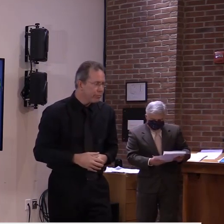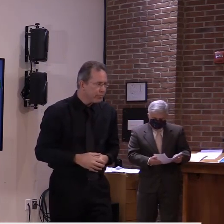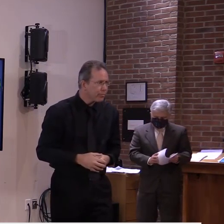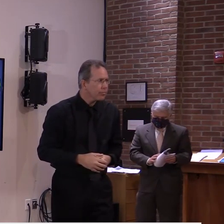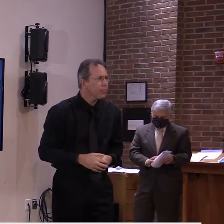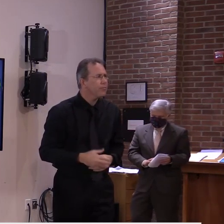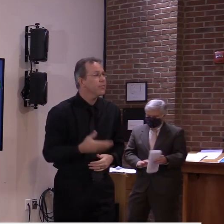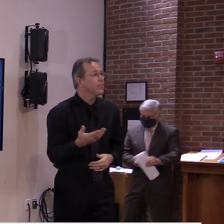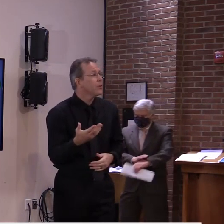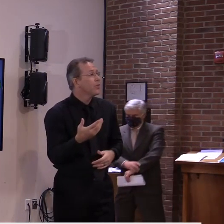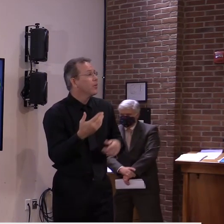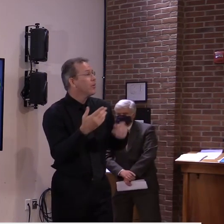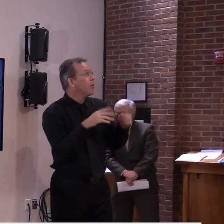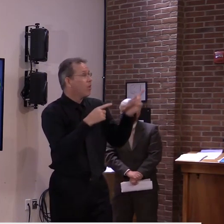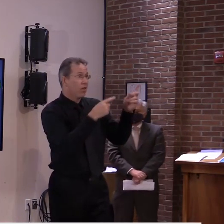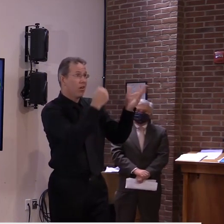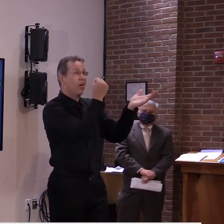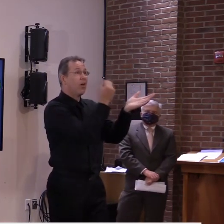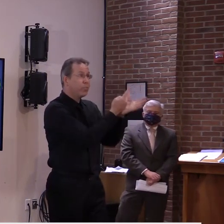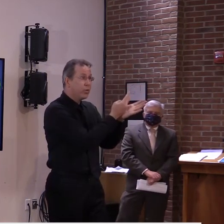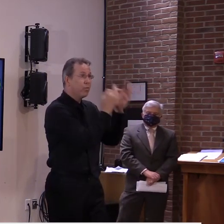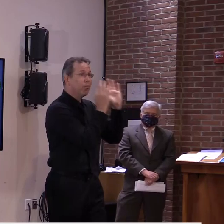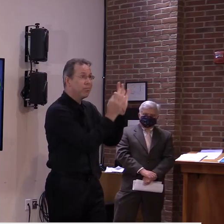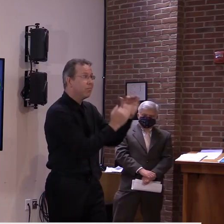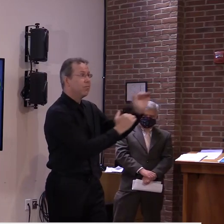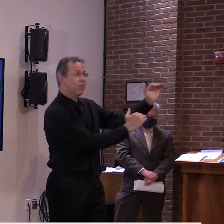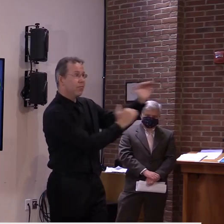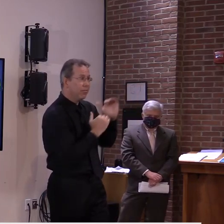they're creating more, manufacturing more of the serum